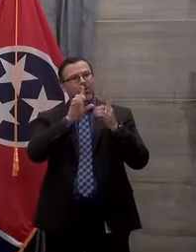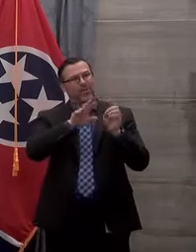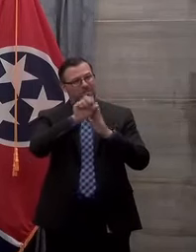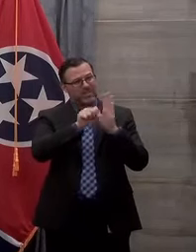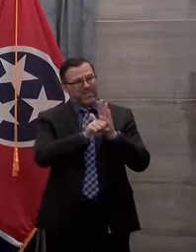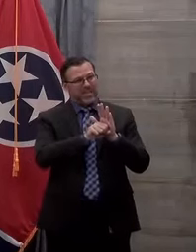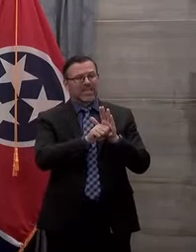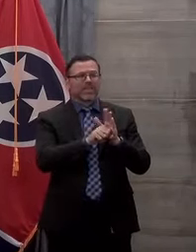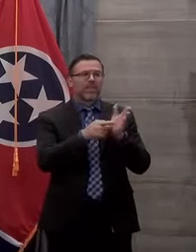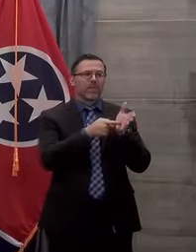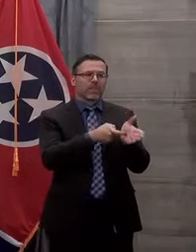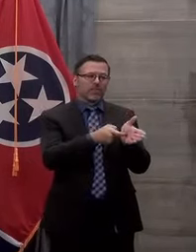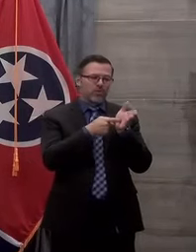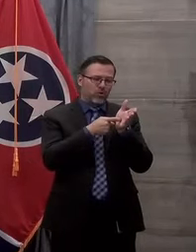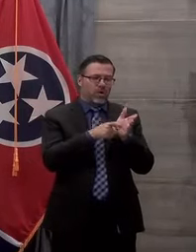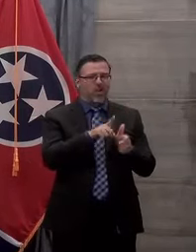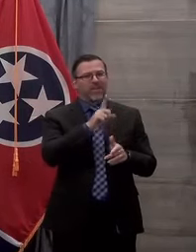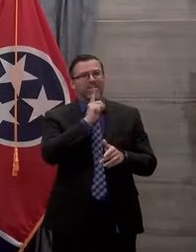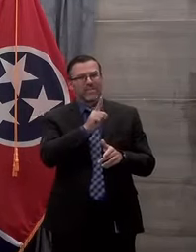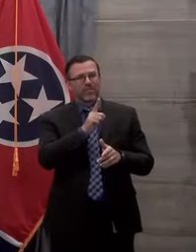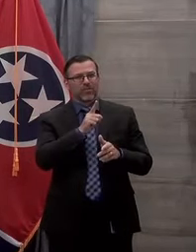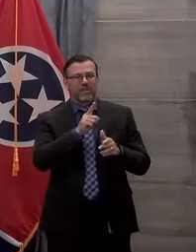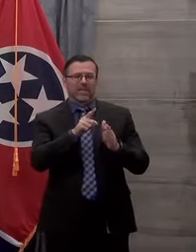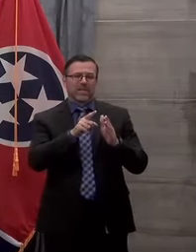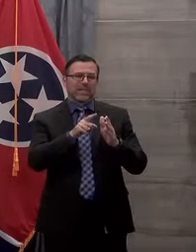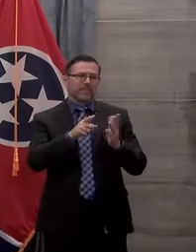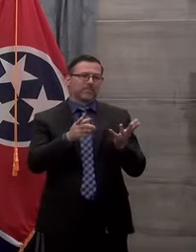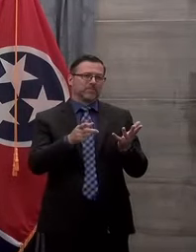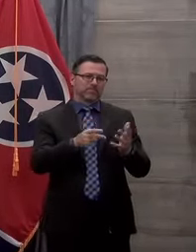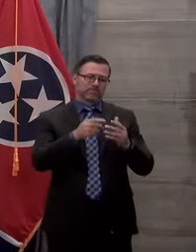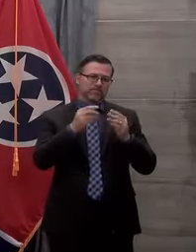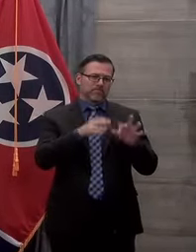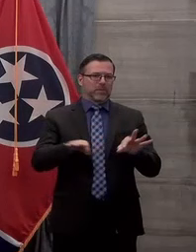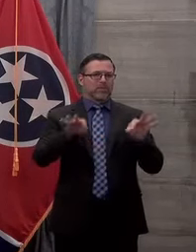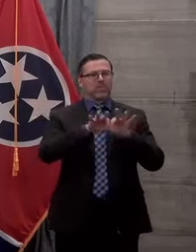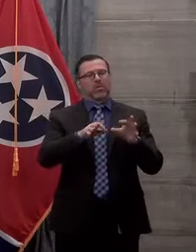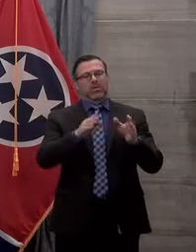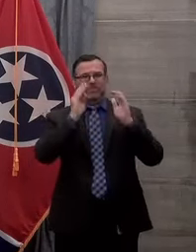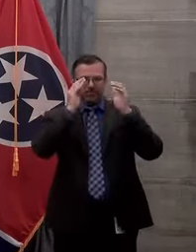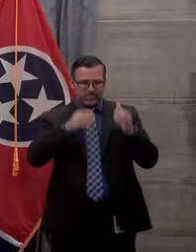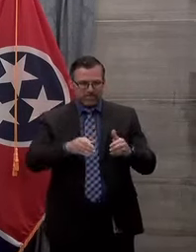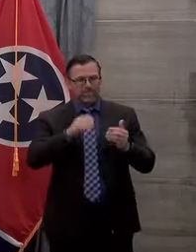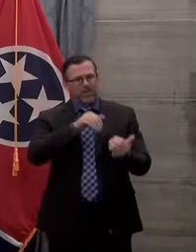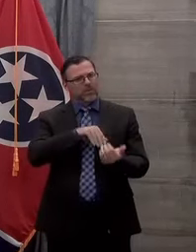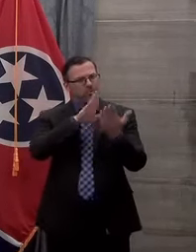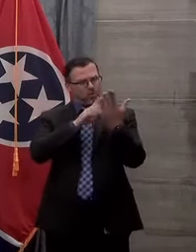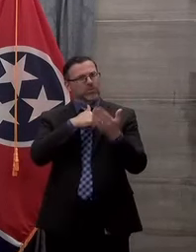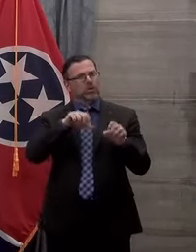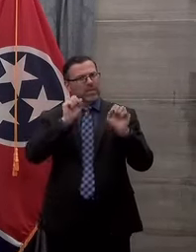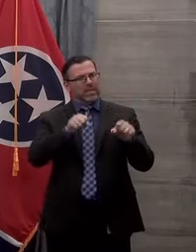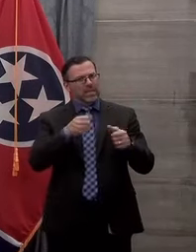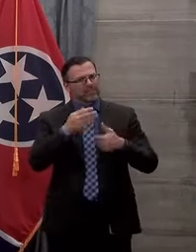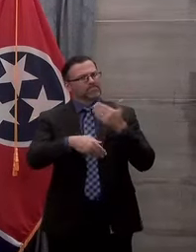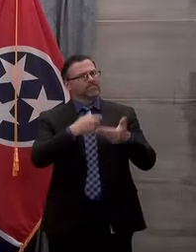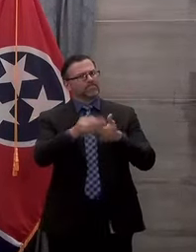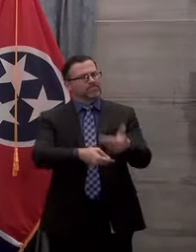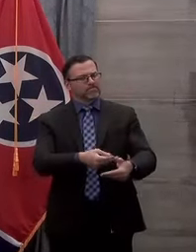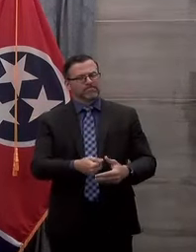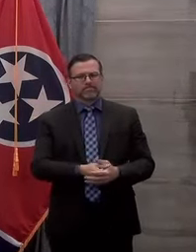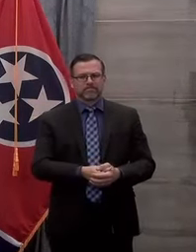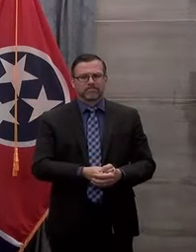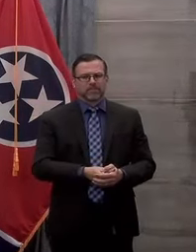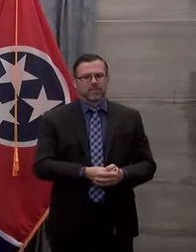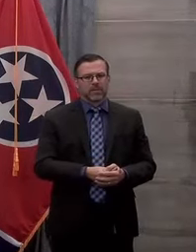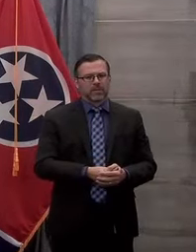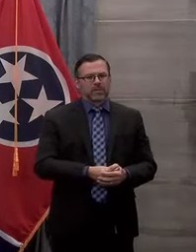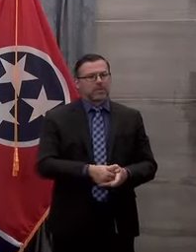It'll require a very disciplined approach that I feel very confident that we can make going forward. And